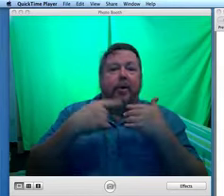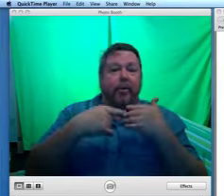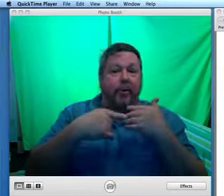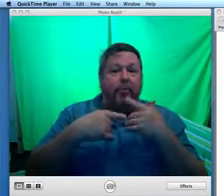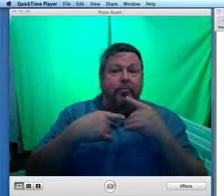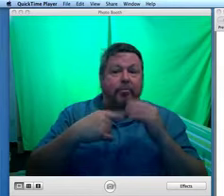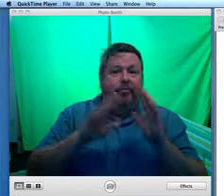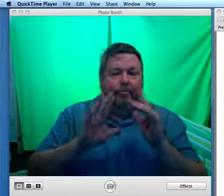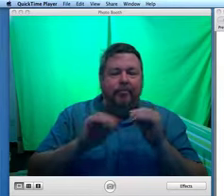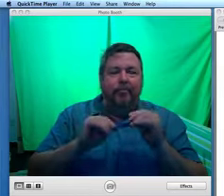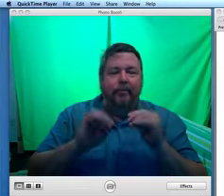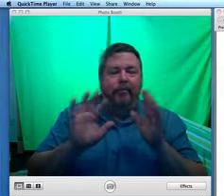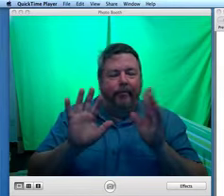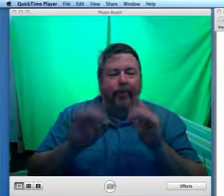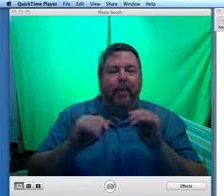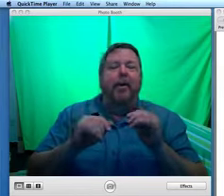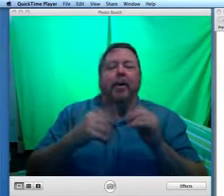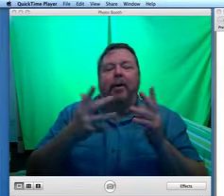Although,